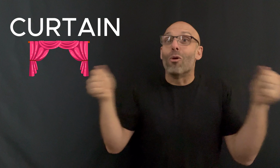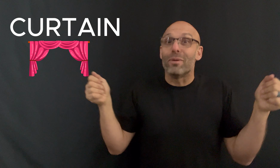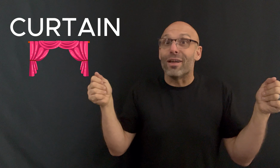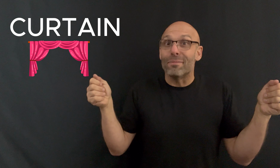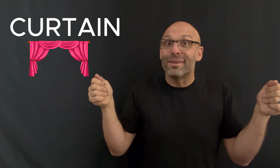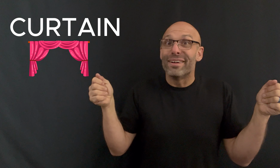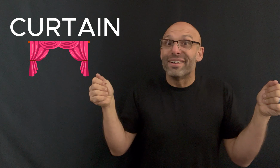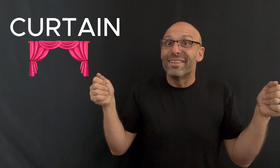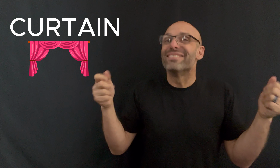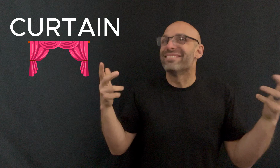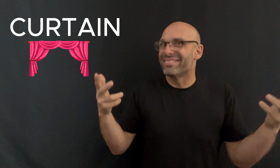them.